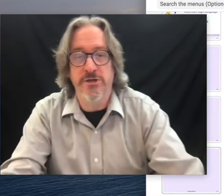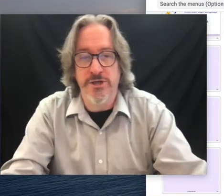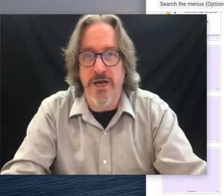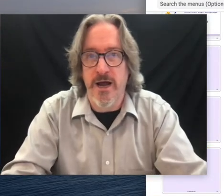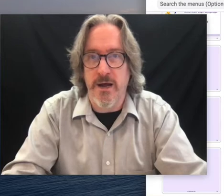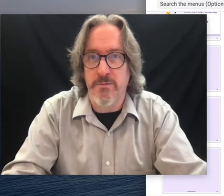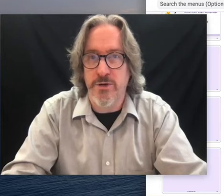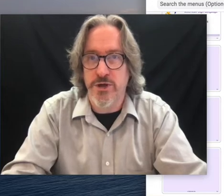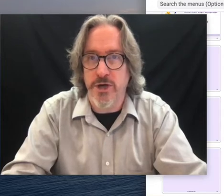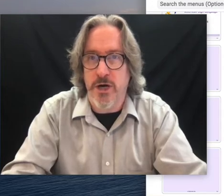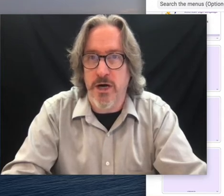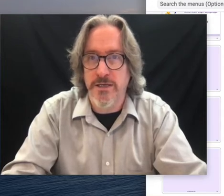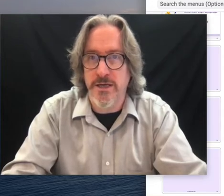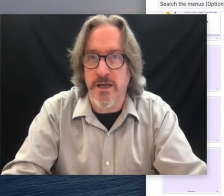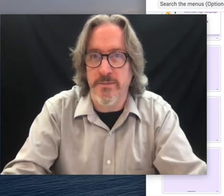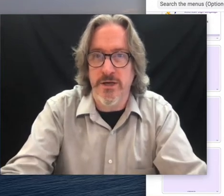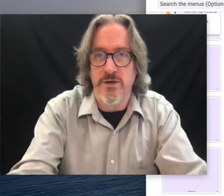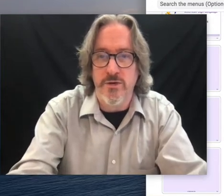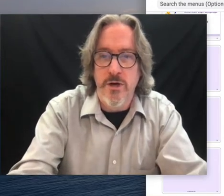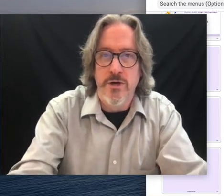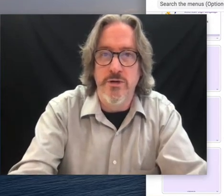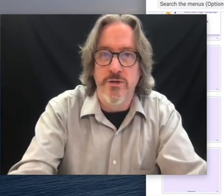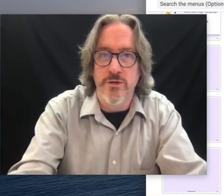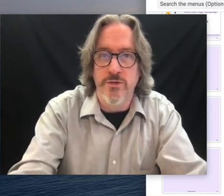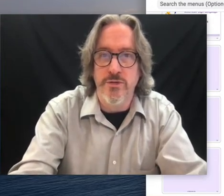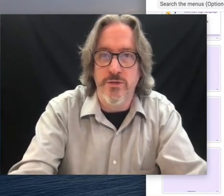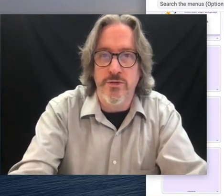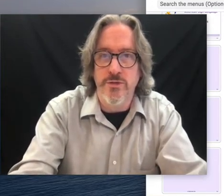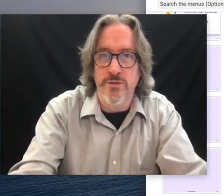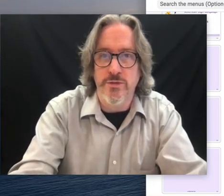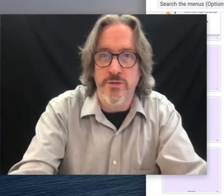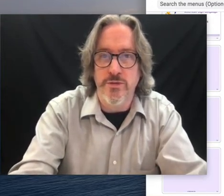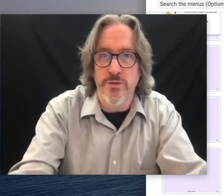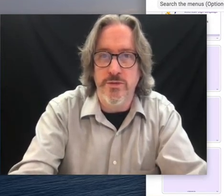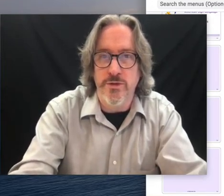first snapshot, and let me do.